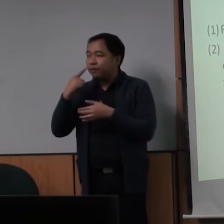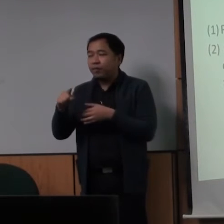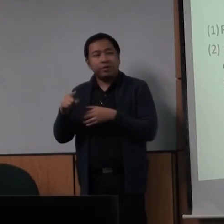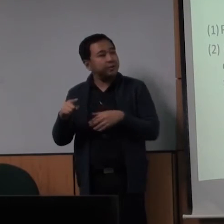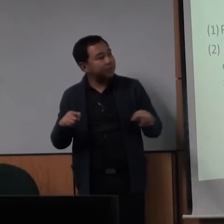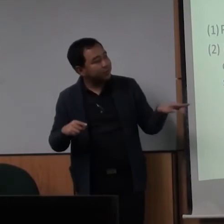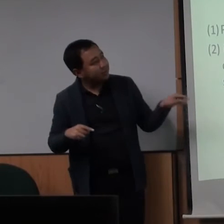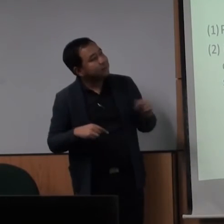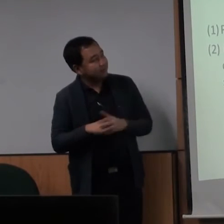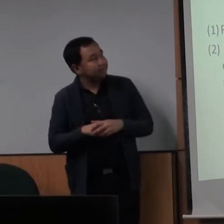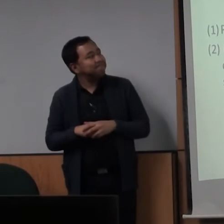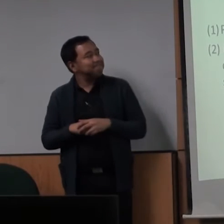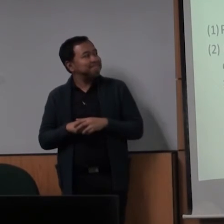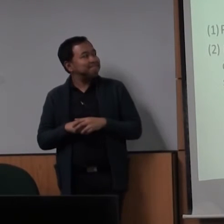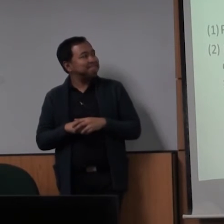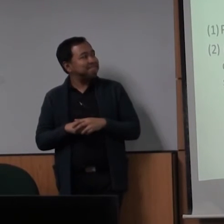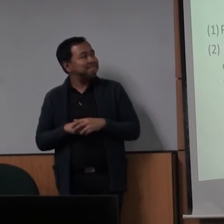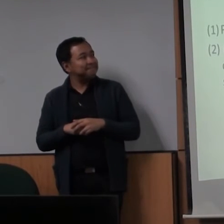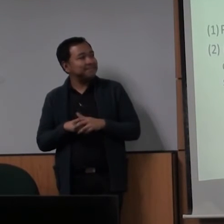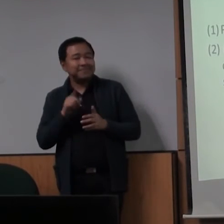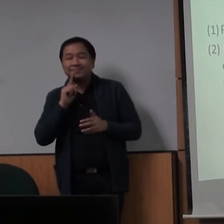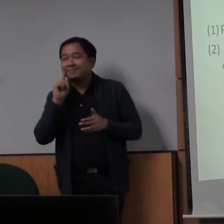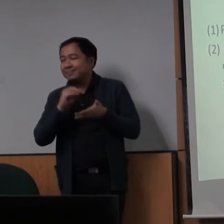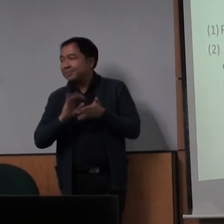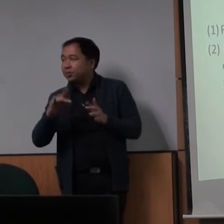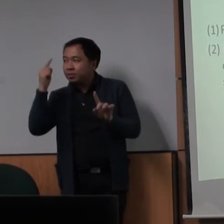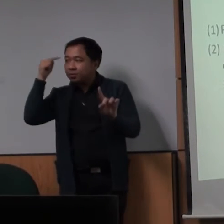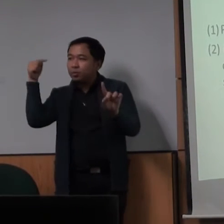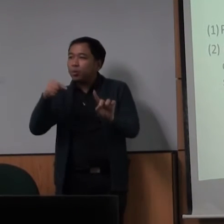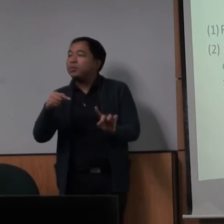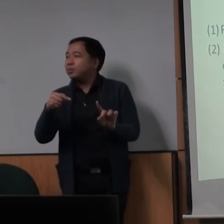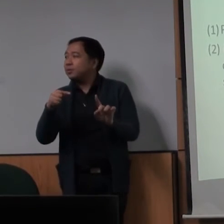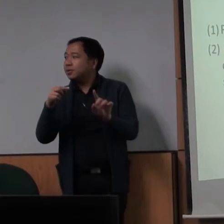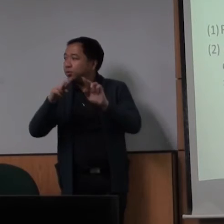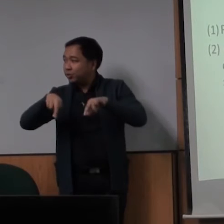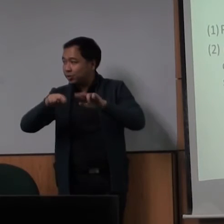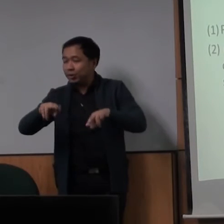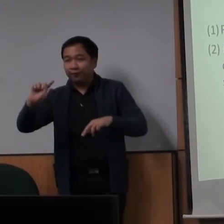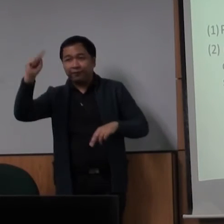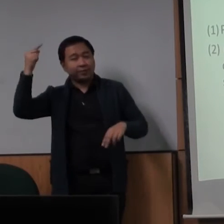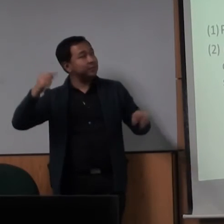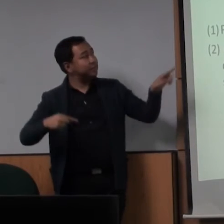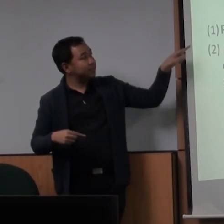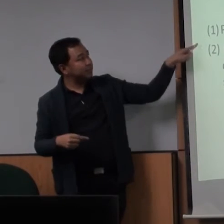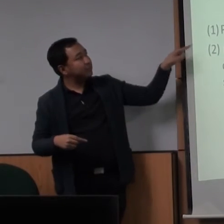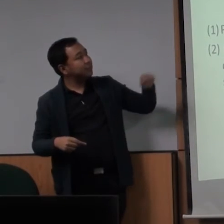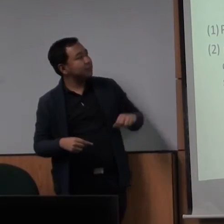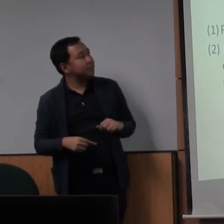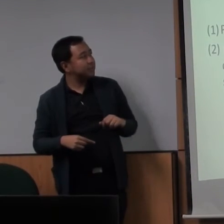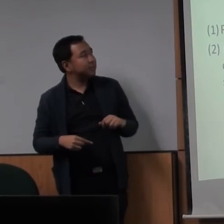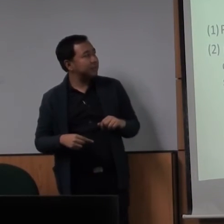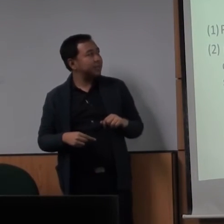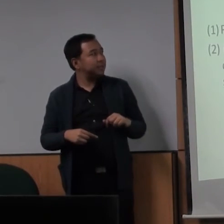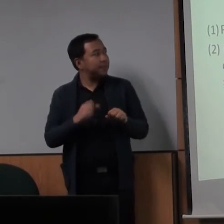Okay, so the aim of this study is first, yes, to produce the